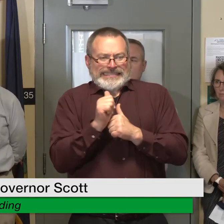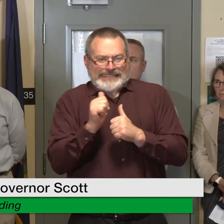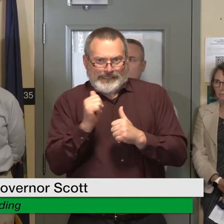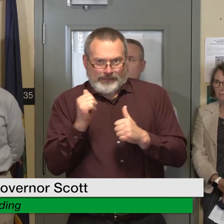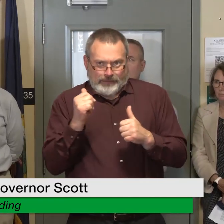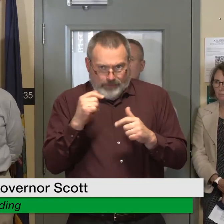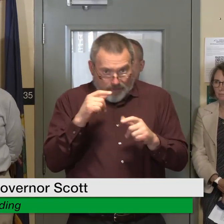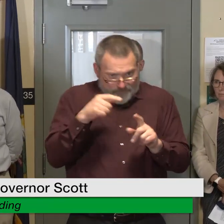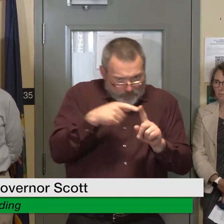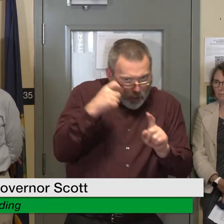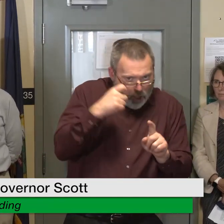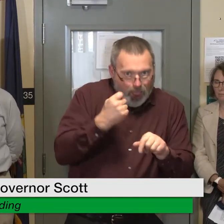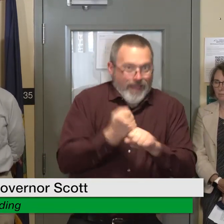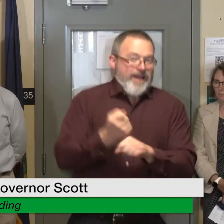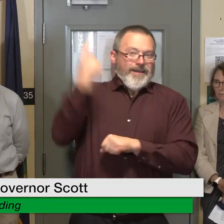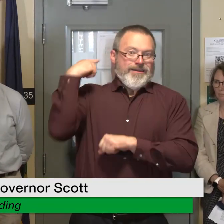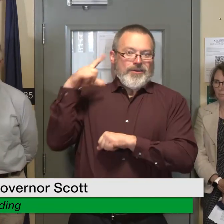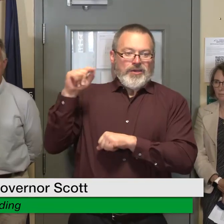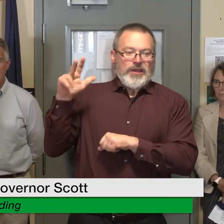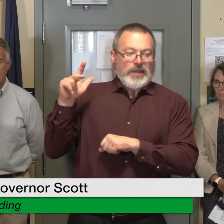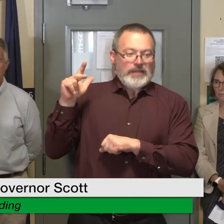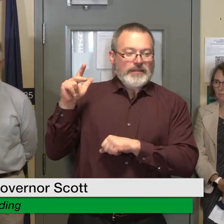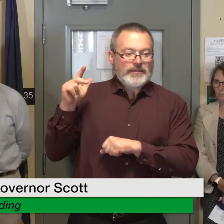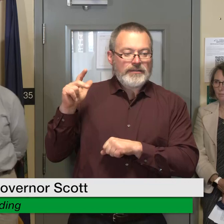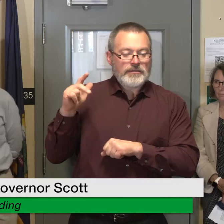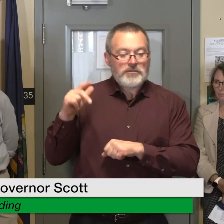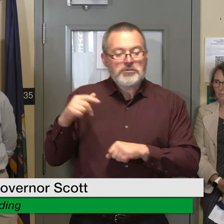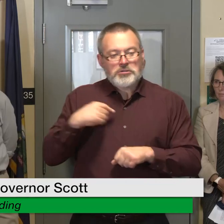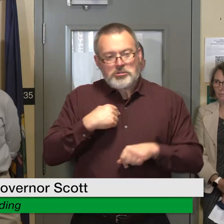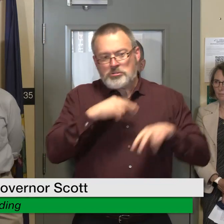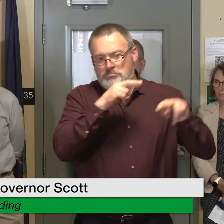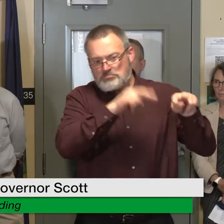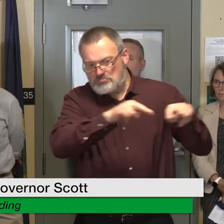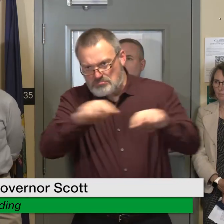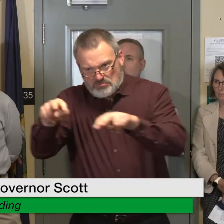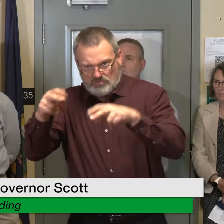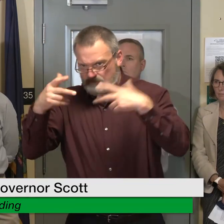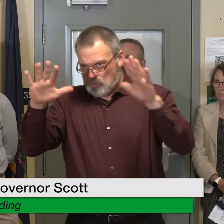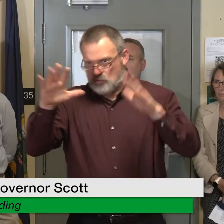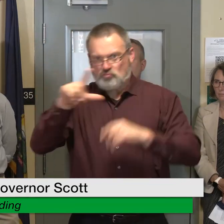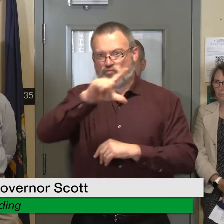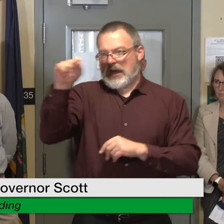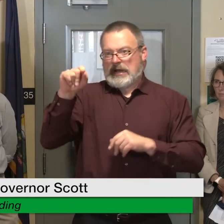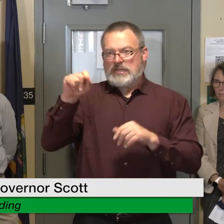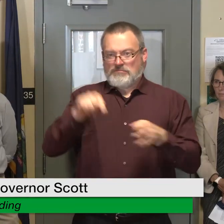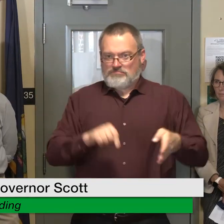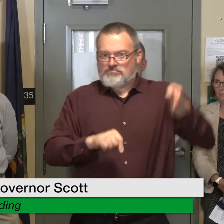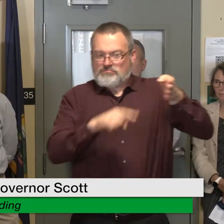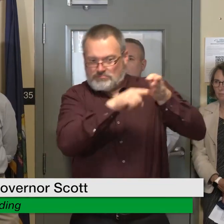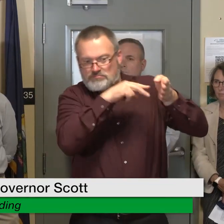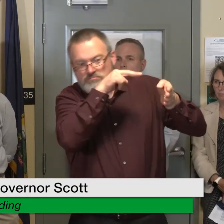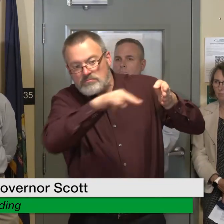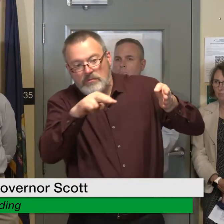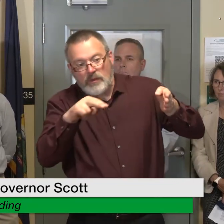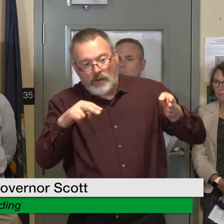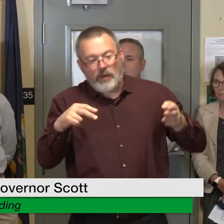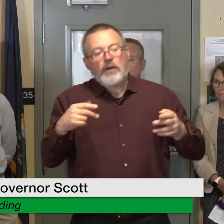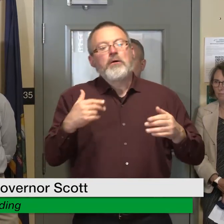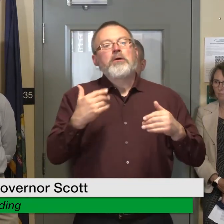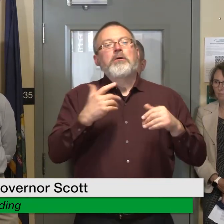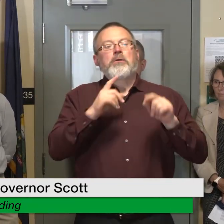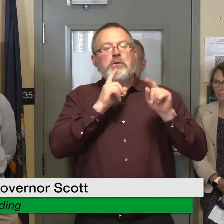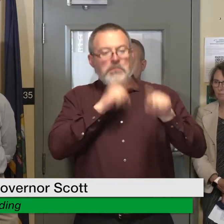flood. To date, team members have visited over 20 dams, and I am pleased to report they've seen very limited